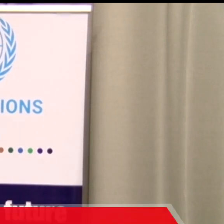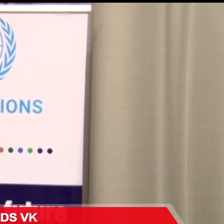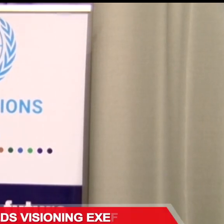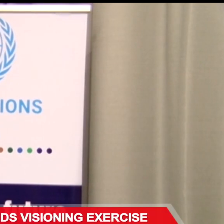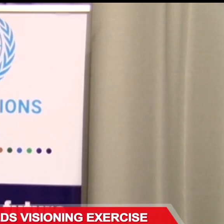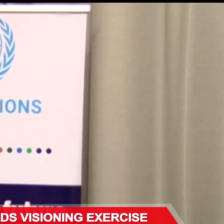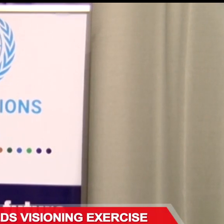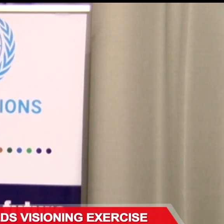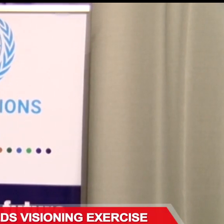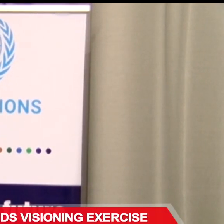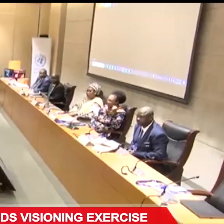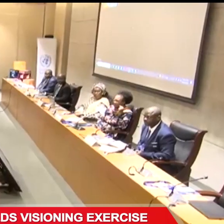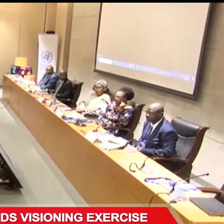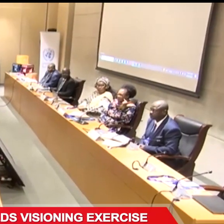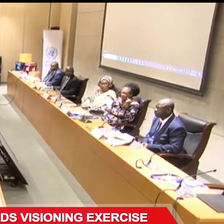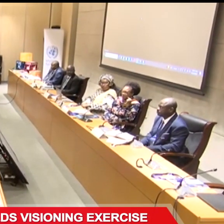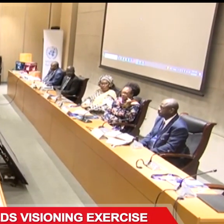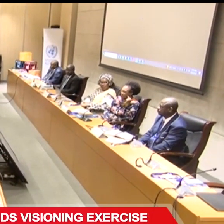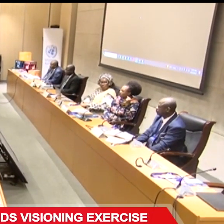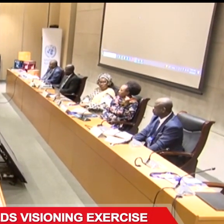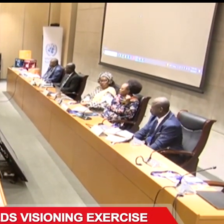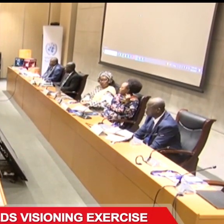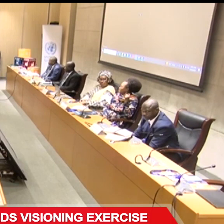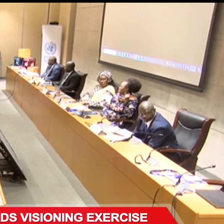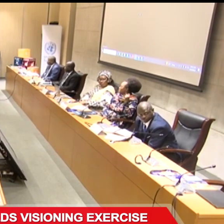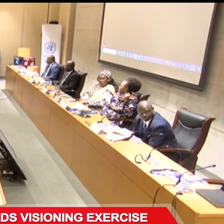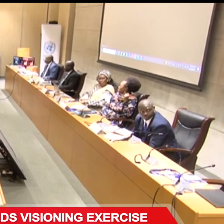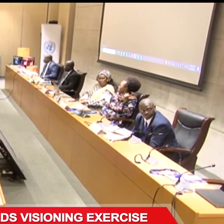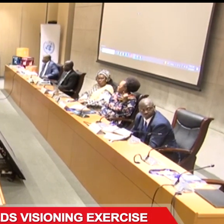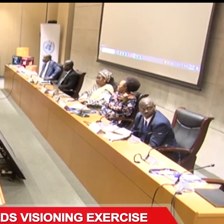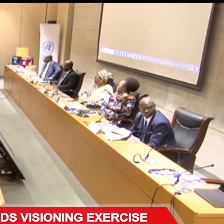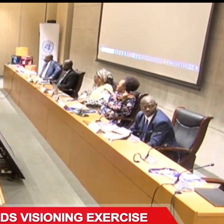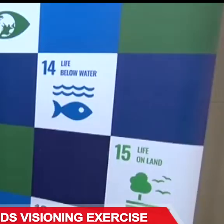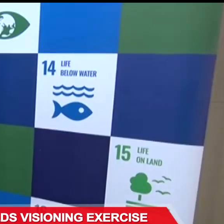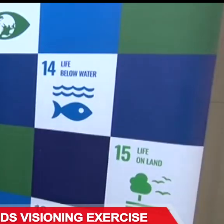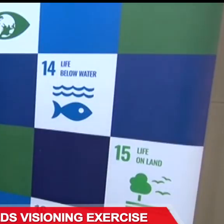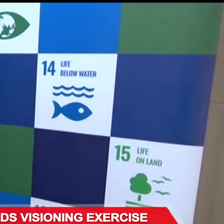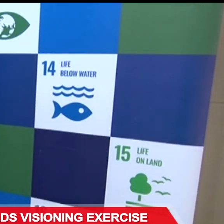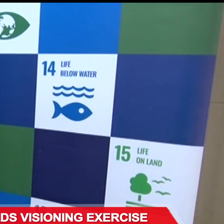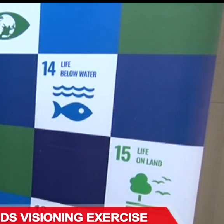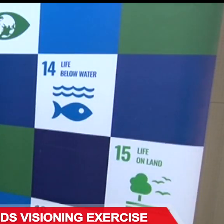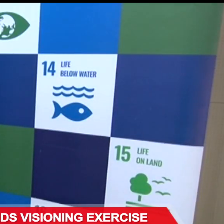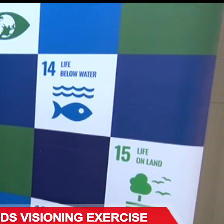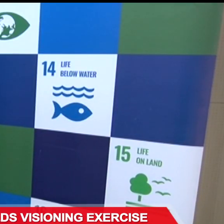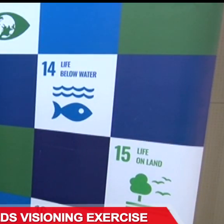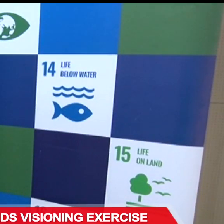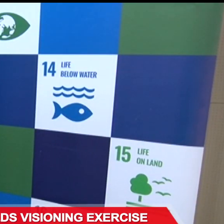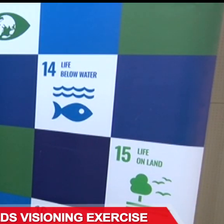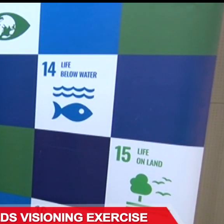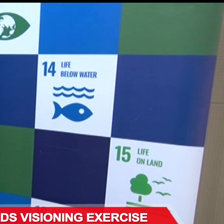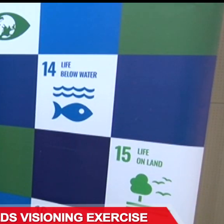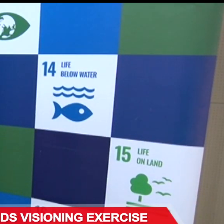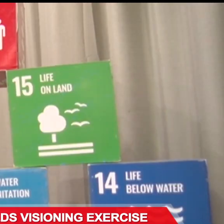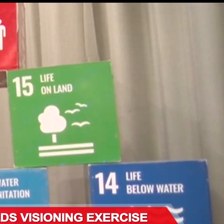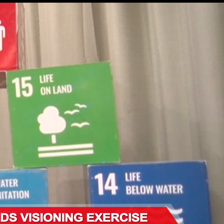The United Nations is said to be the Gambia government's most trusted partner in development. The United Nations sister agencies have been